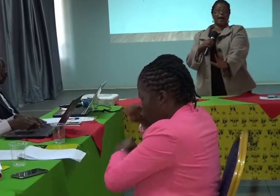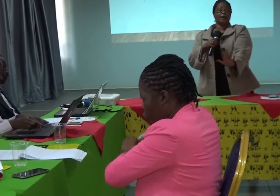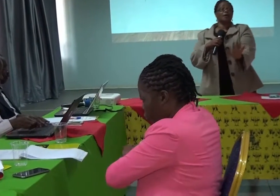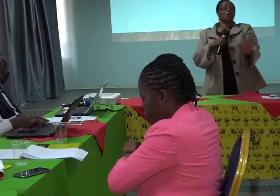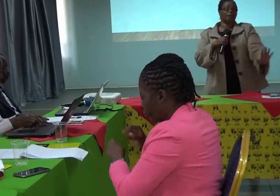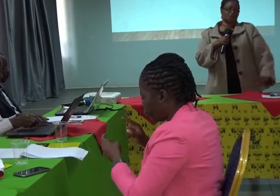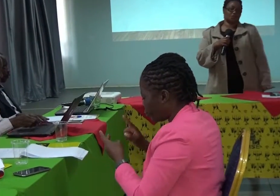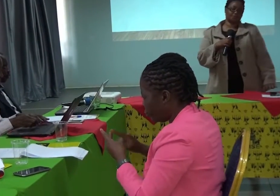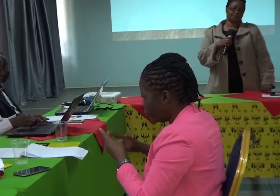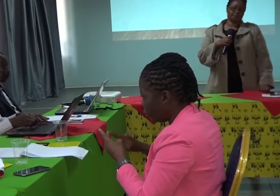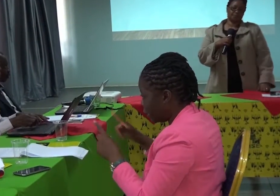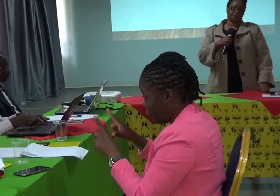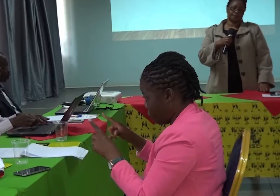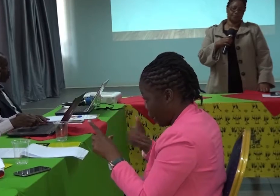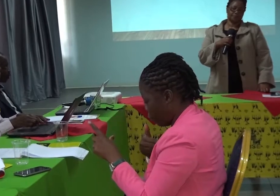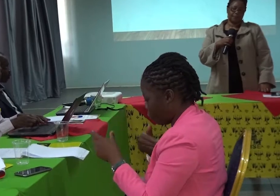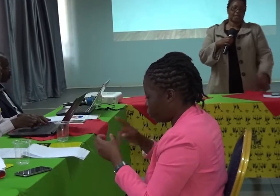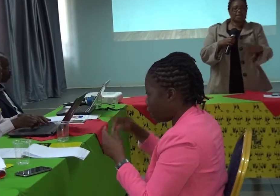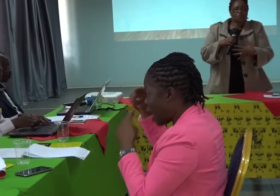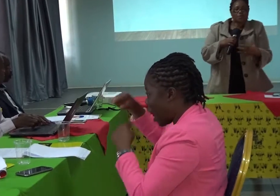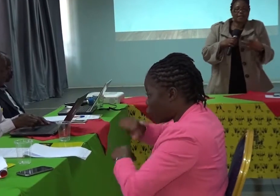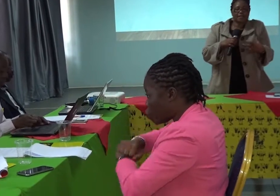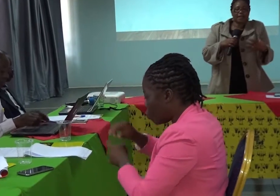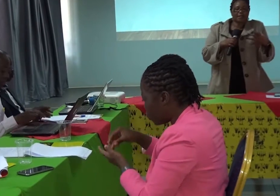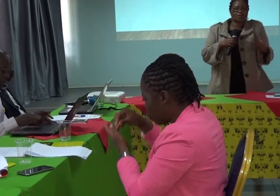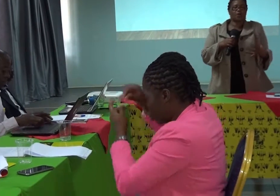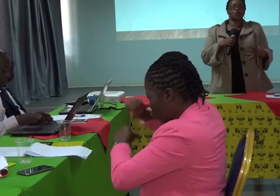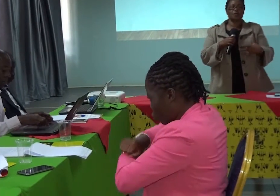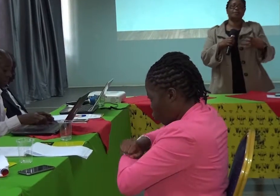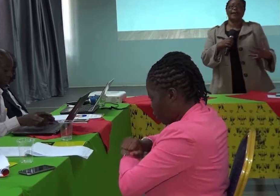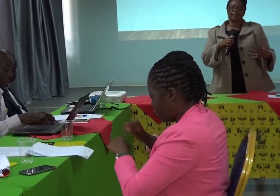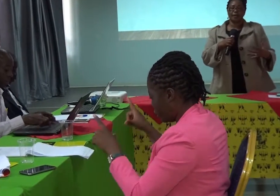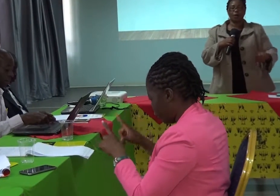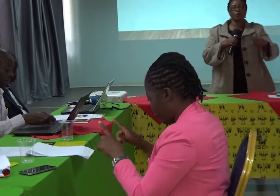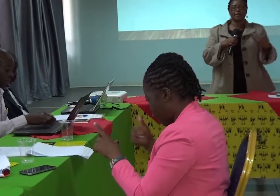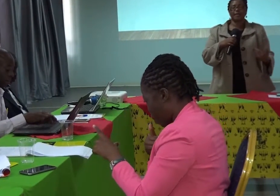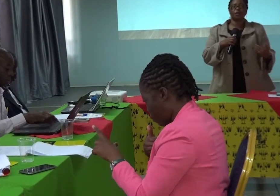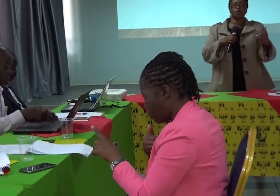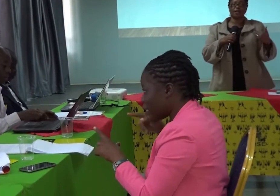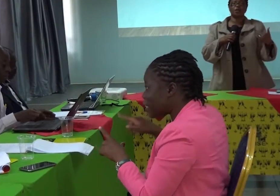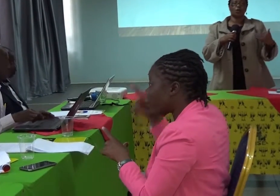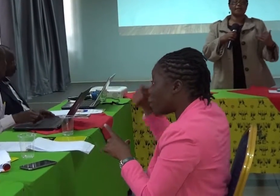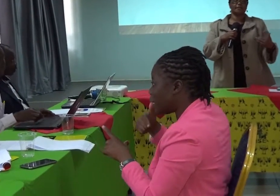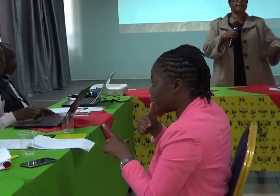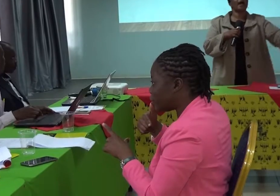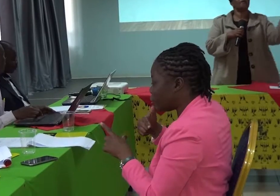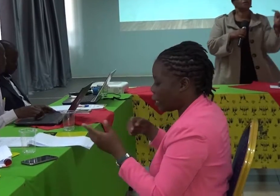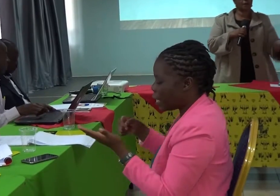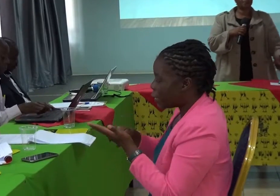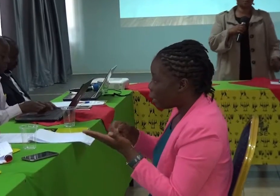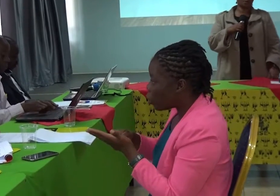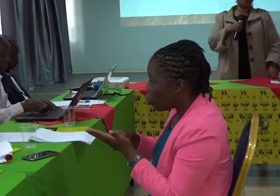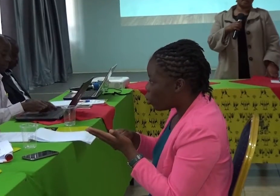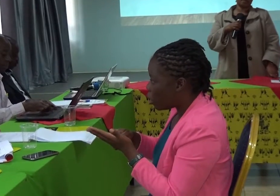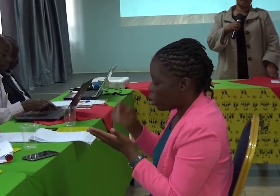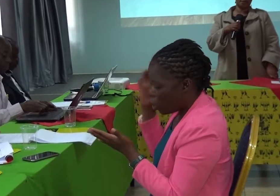regular college. This was a student who is blind, went to a technical training college and said, I want to